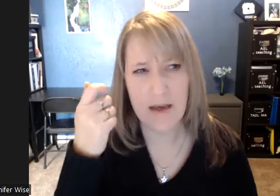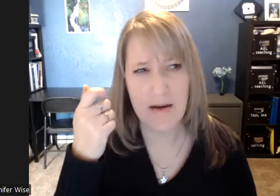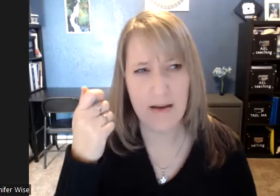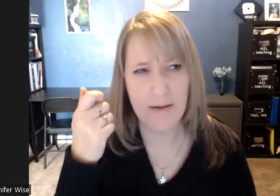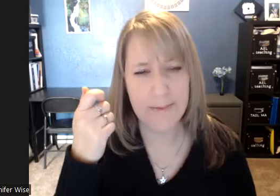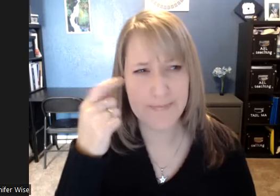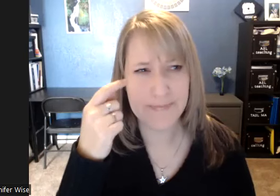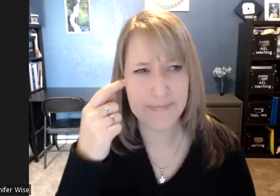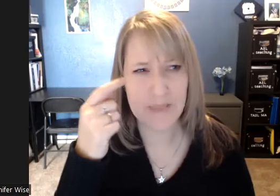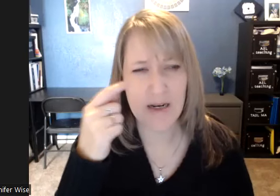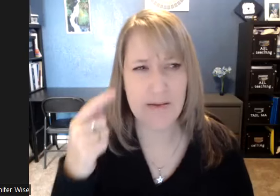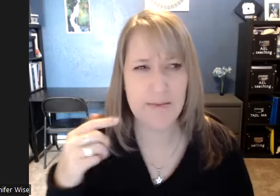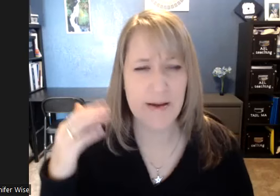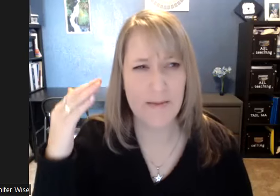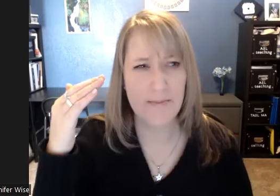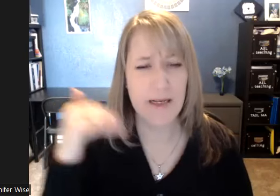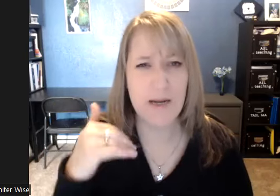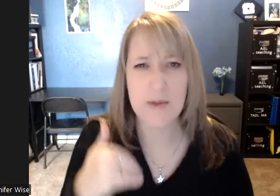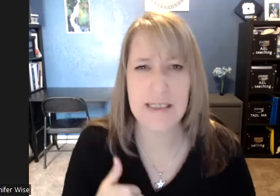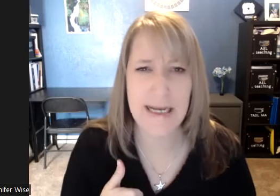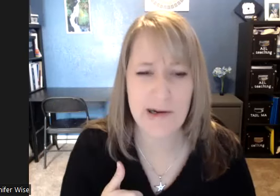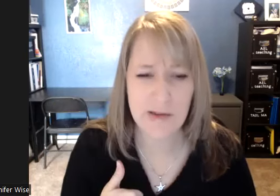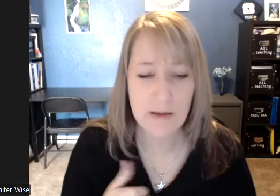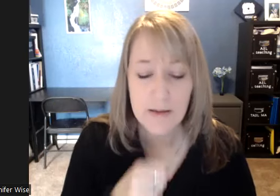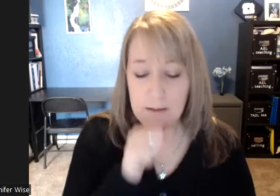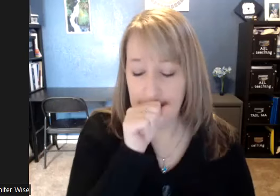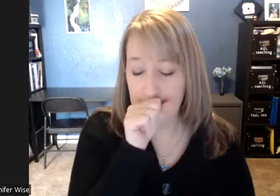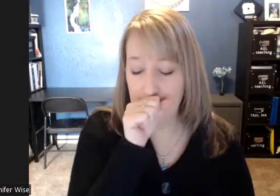not a an eyebrows down